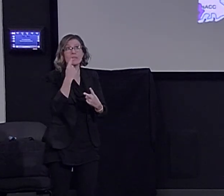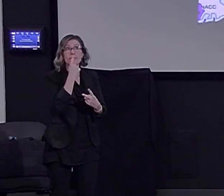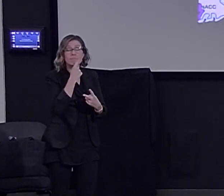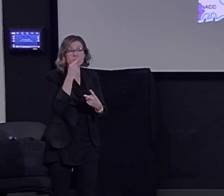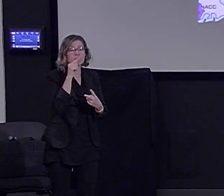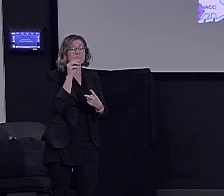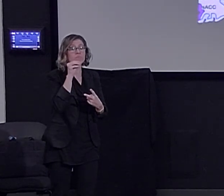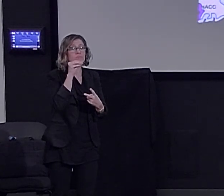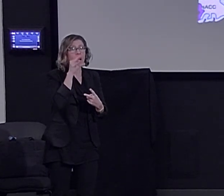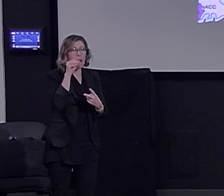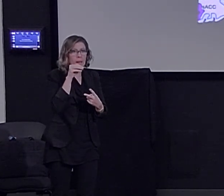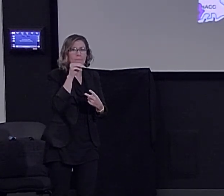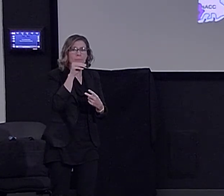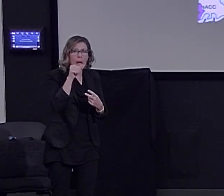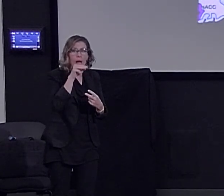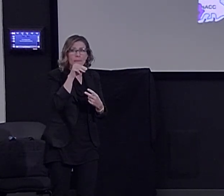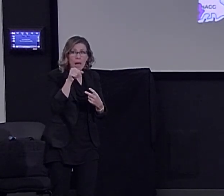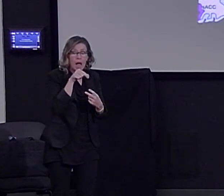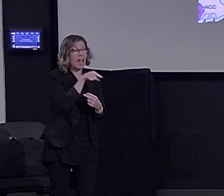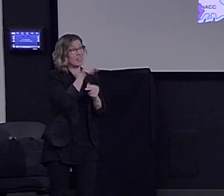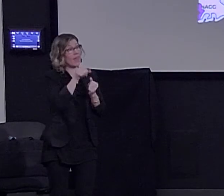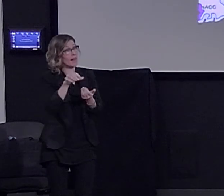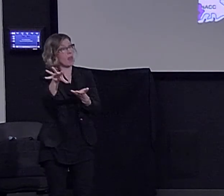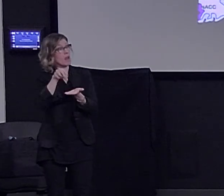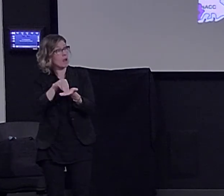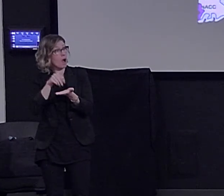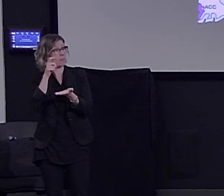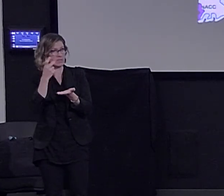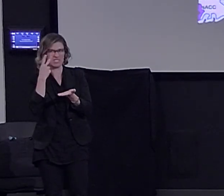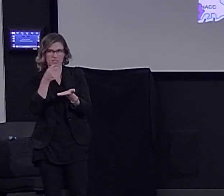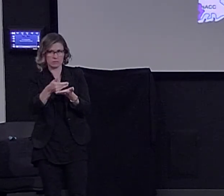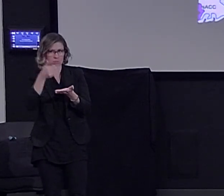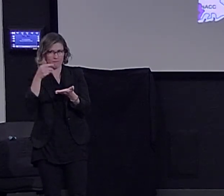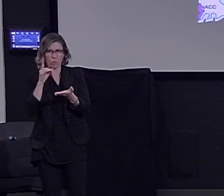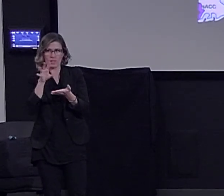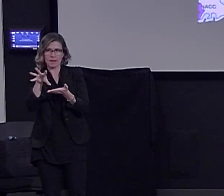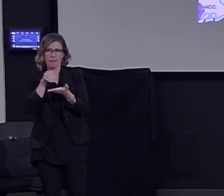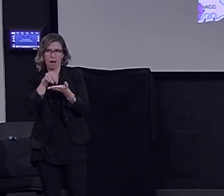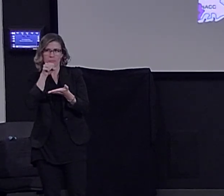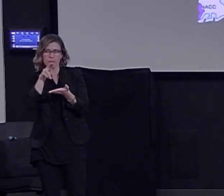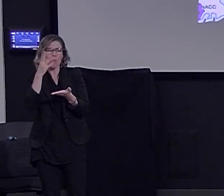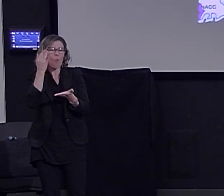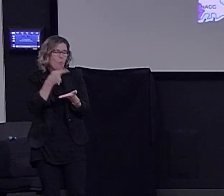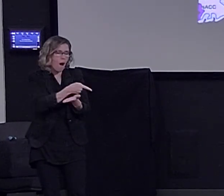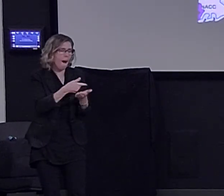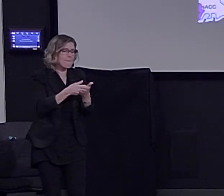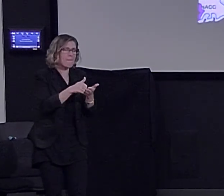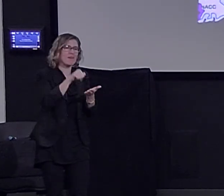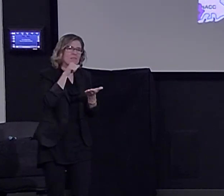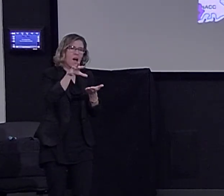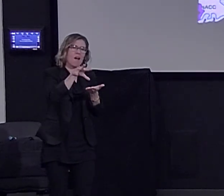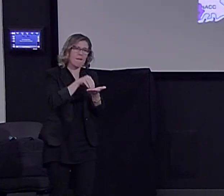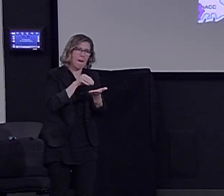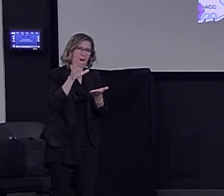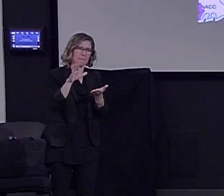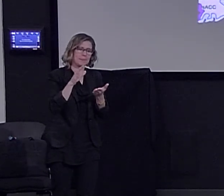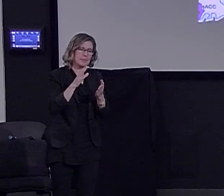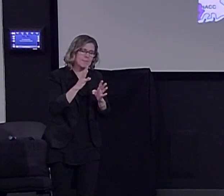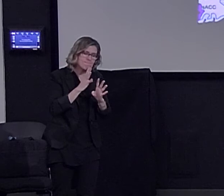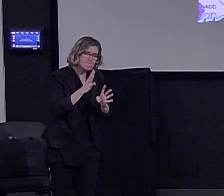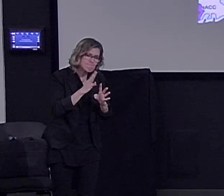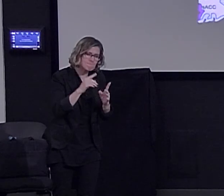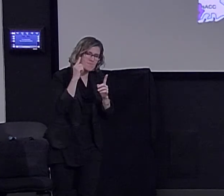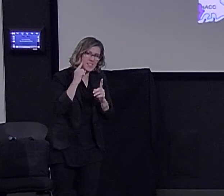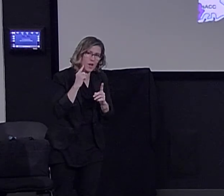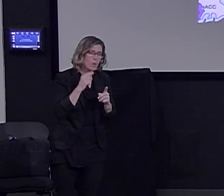the setup, the mechanical setup is there. Why don't they give back the sound? Well, the first thing is about